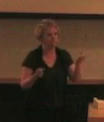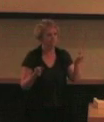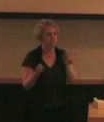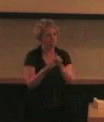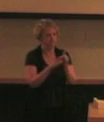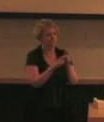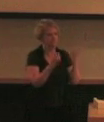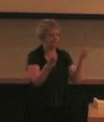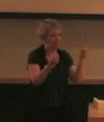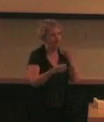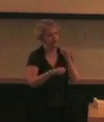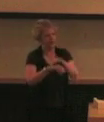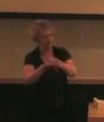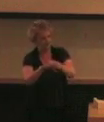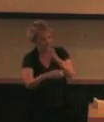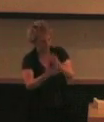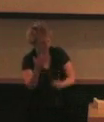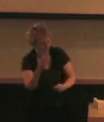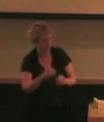as English.